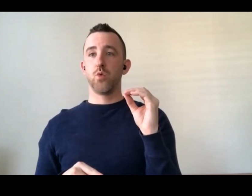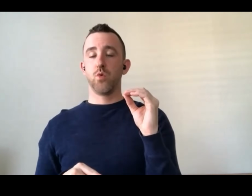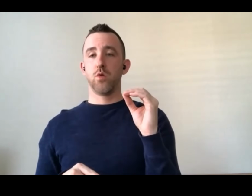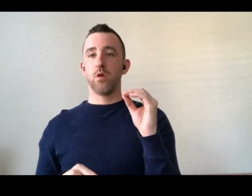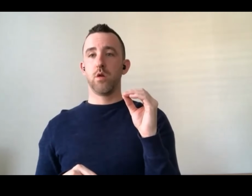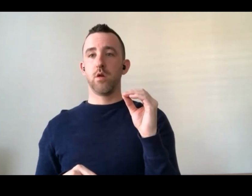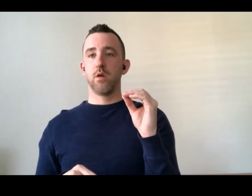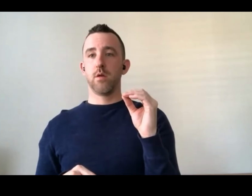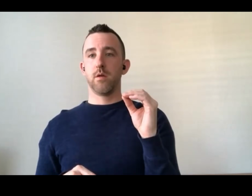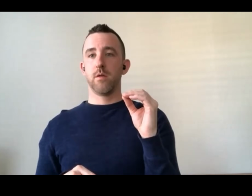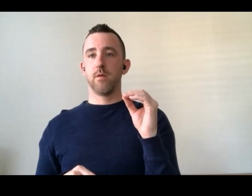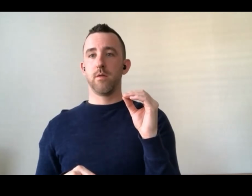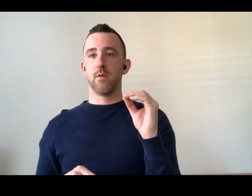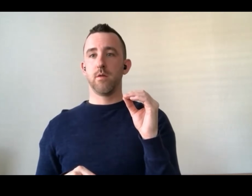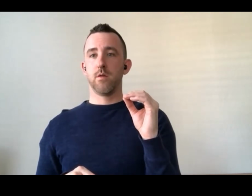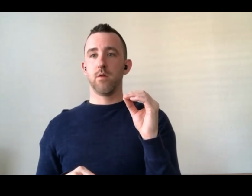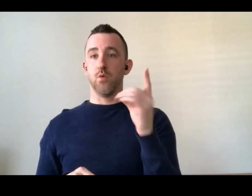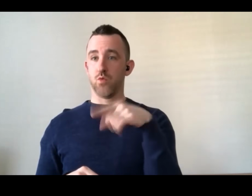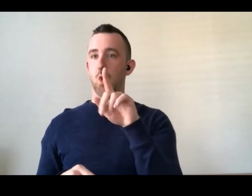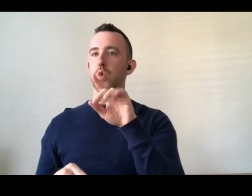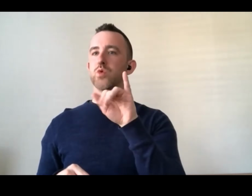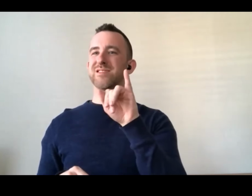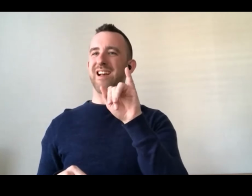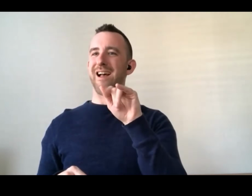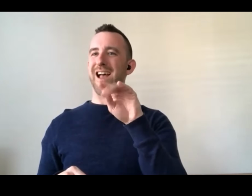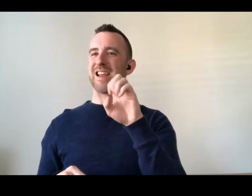say this: those items needed to be deleted